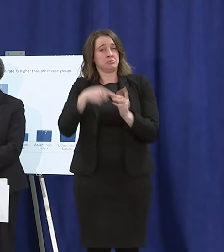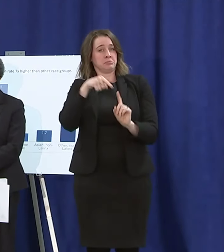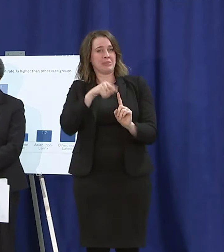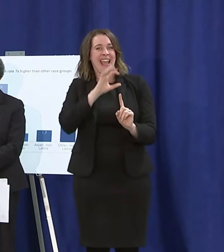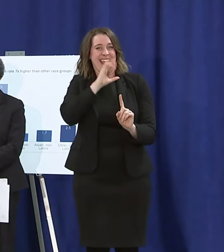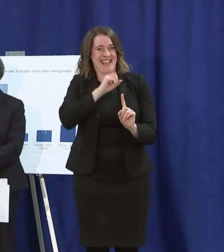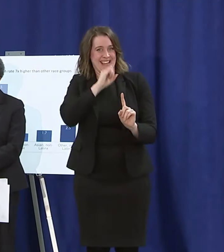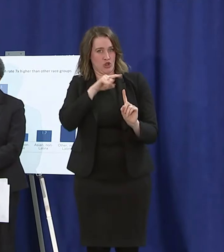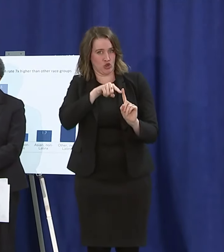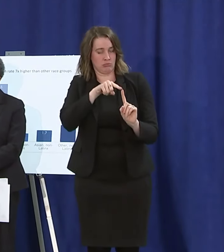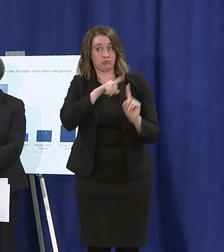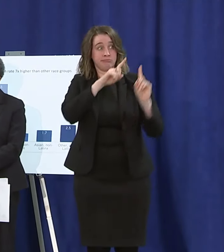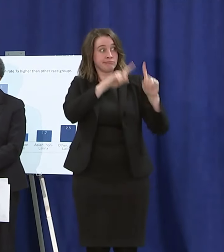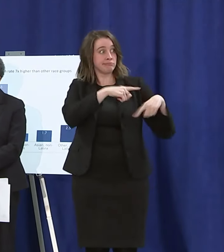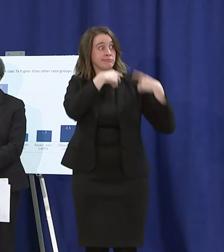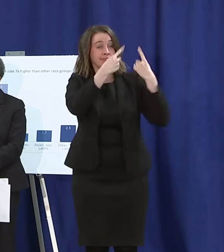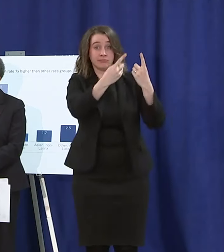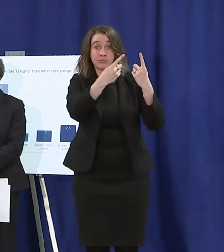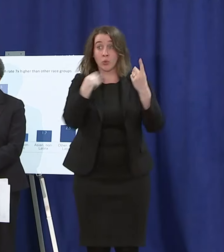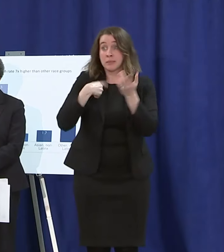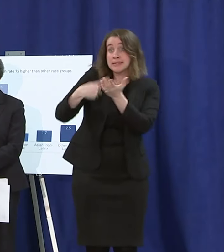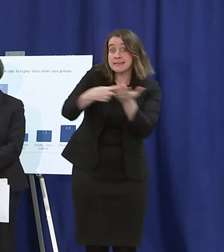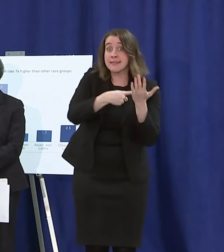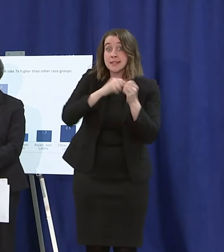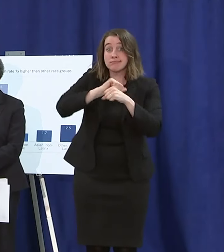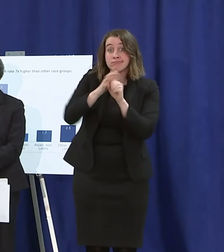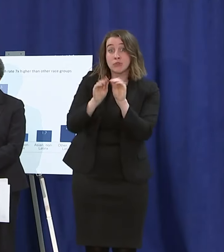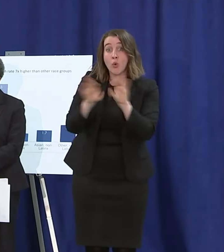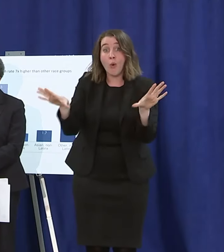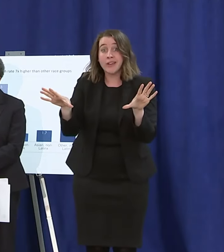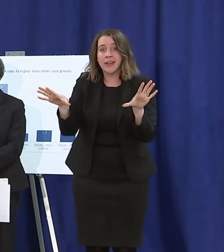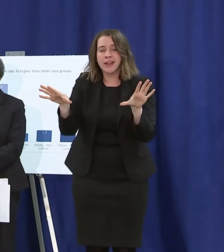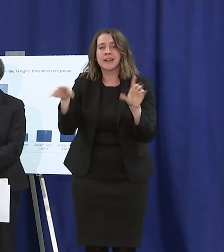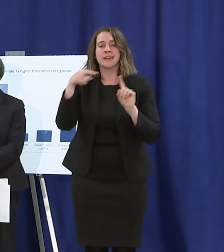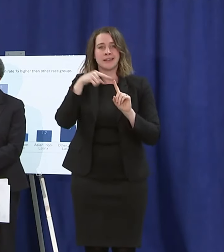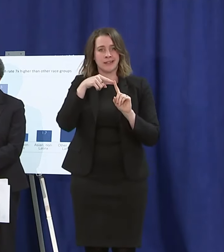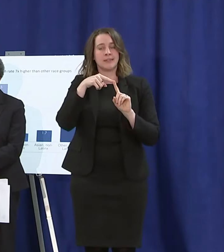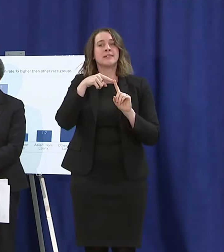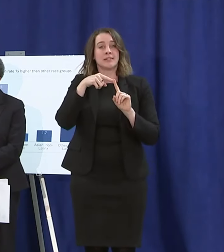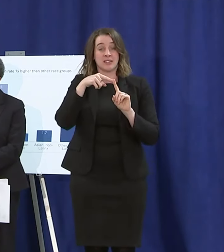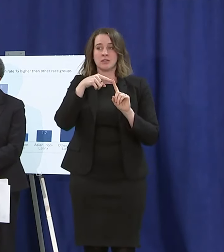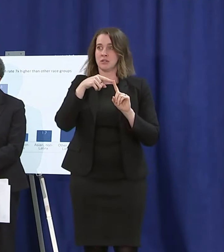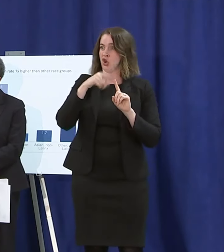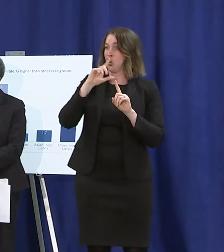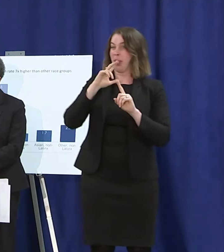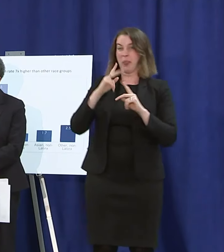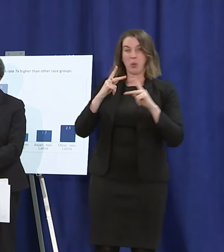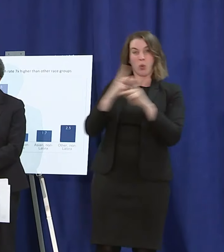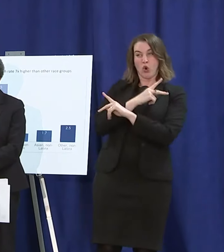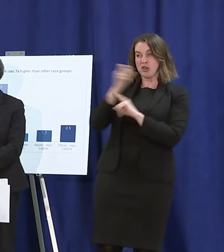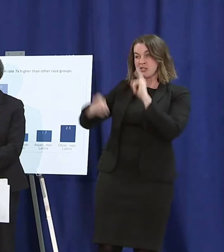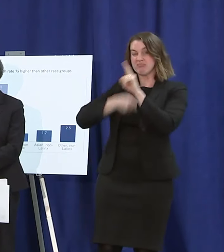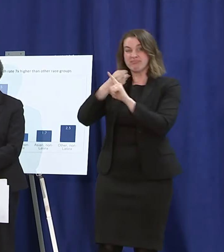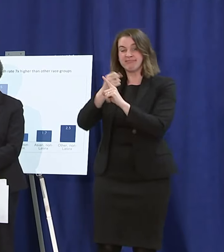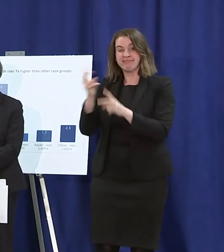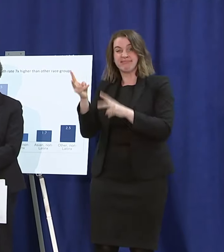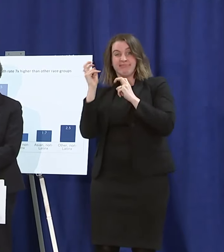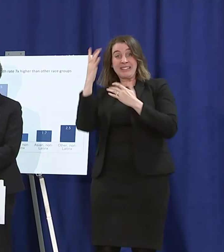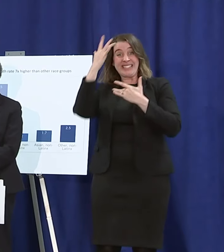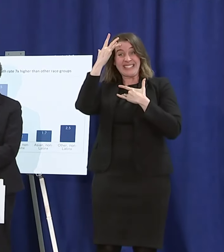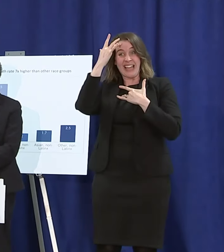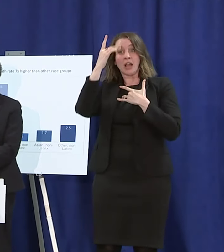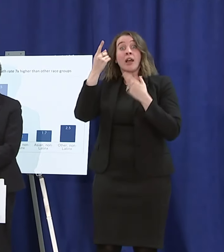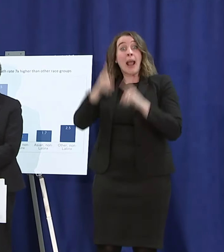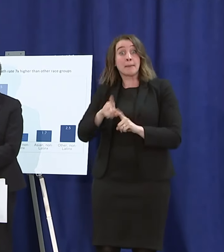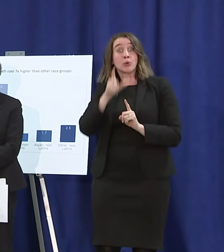been emphasizing the much worse outcomes that we see around the world in people who are